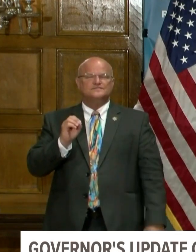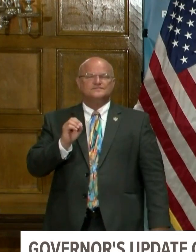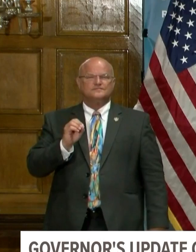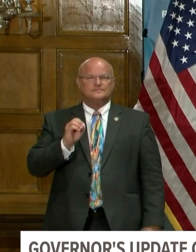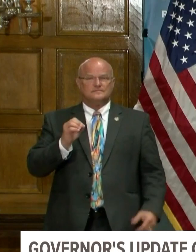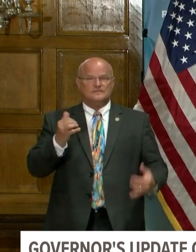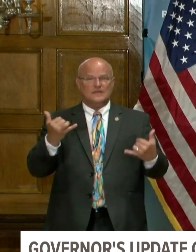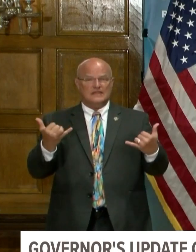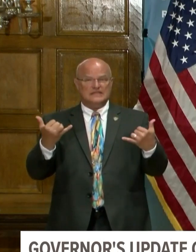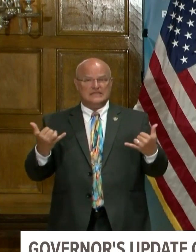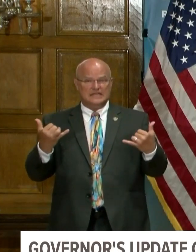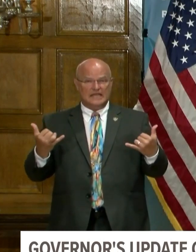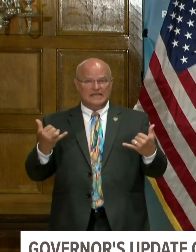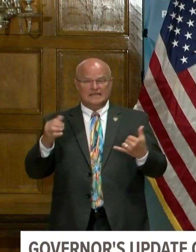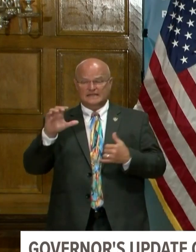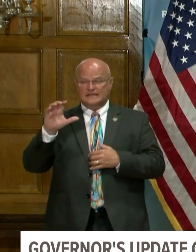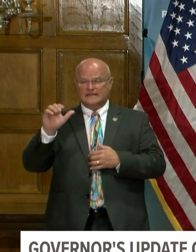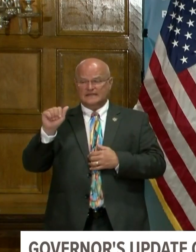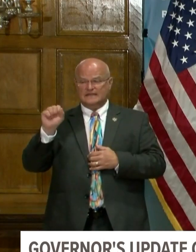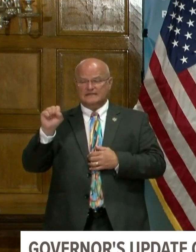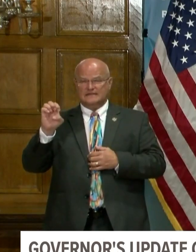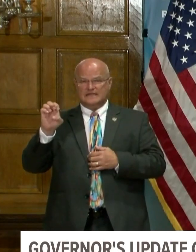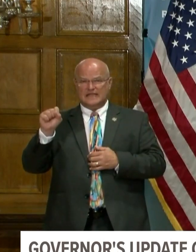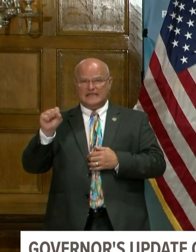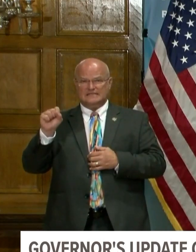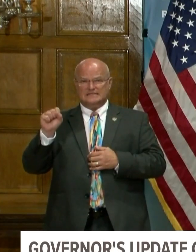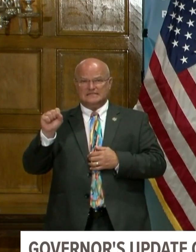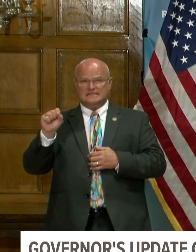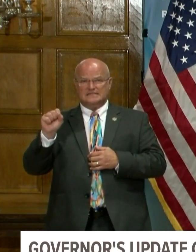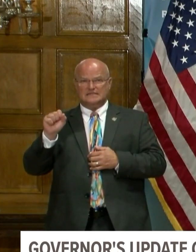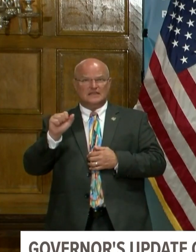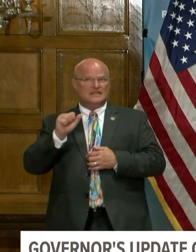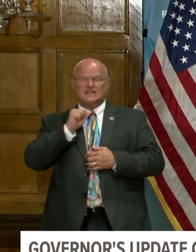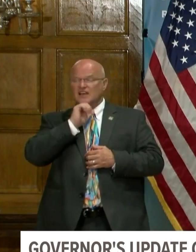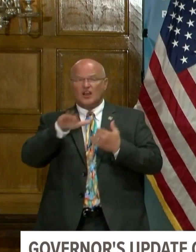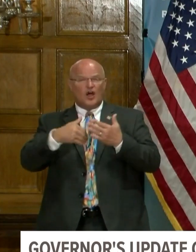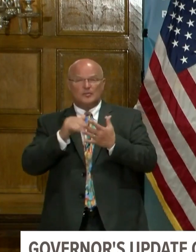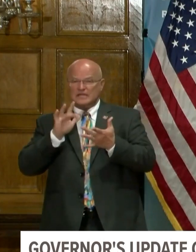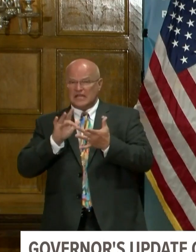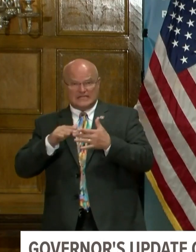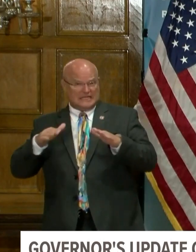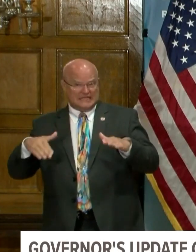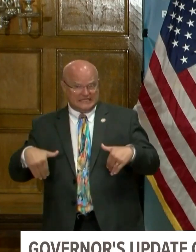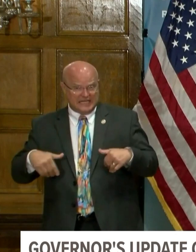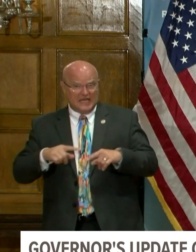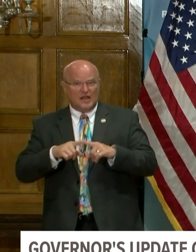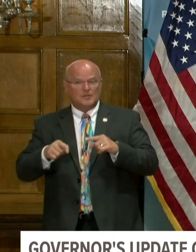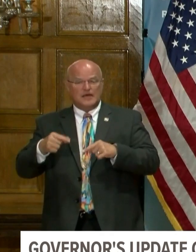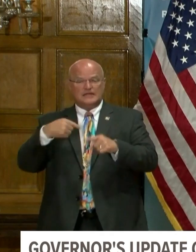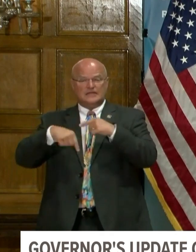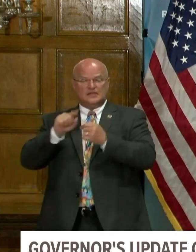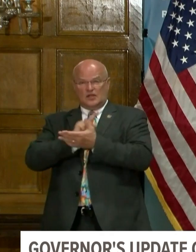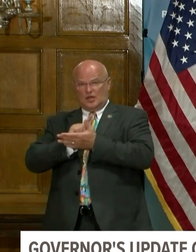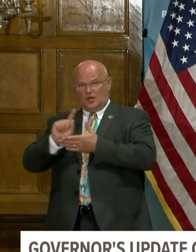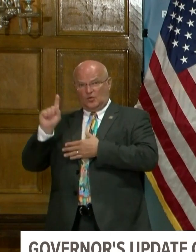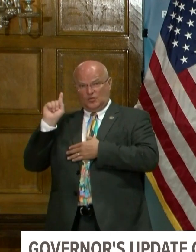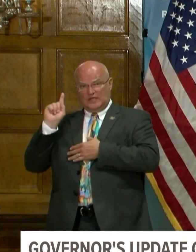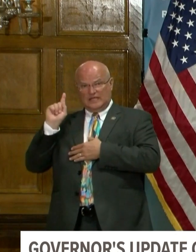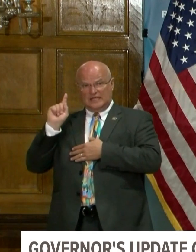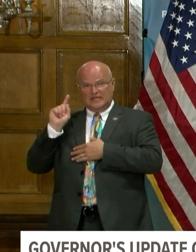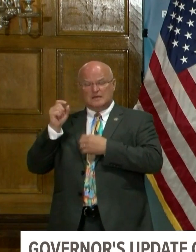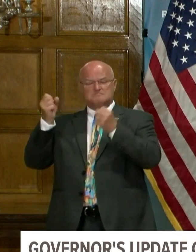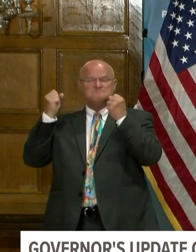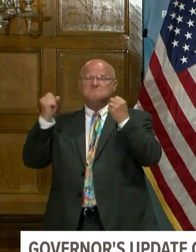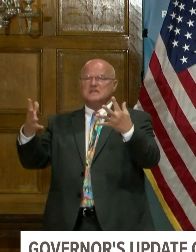so today's cases, it's likely not all of them have been contacted yet, but if you go back a week, the